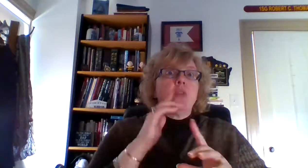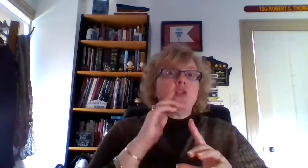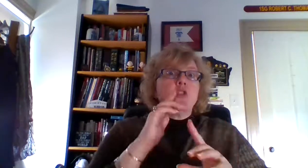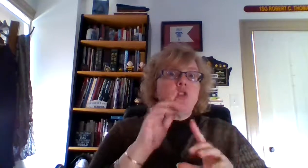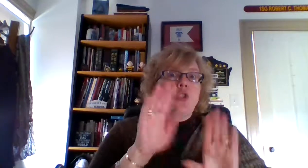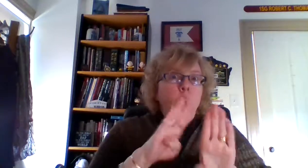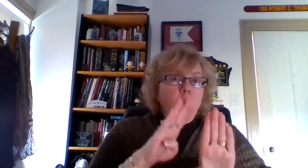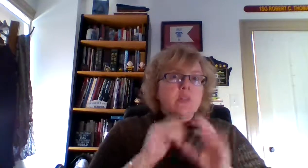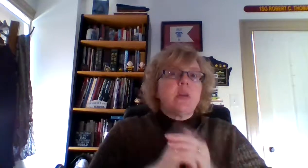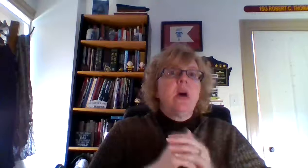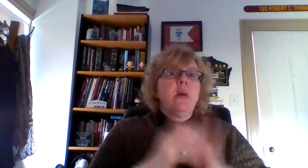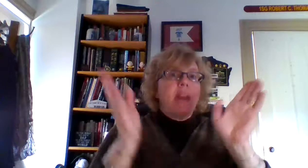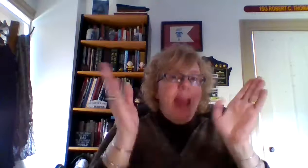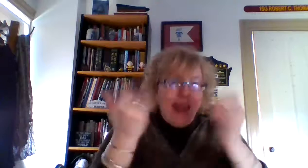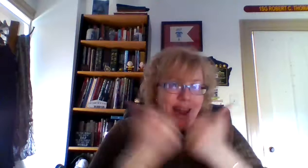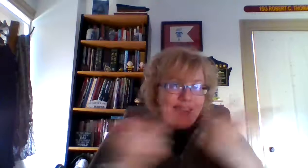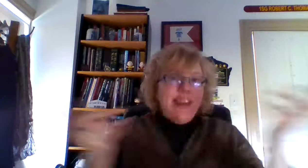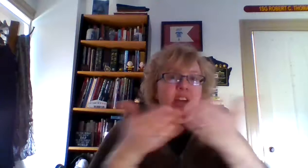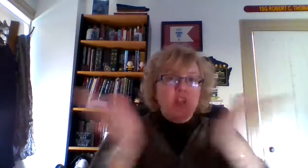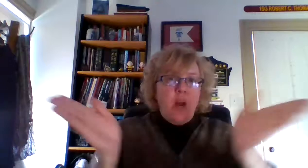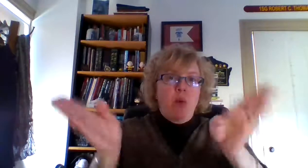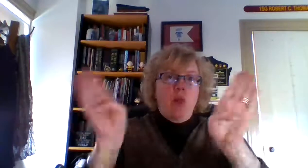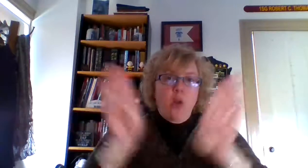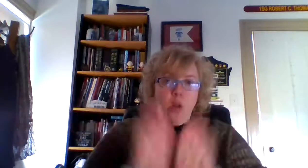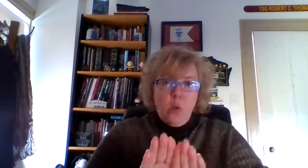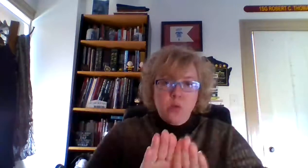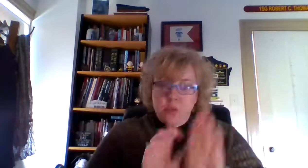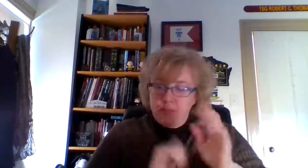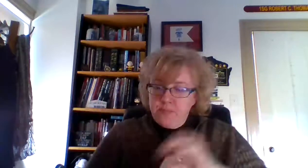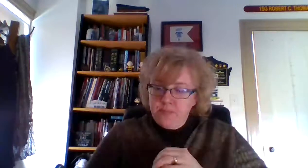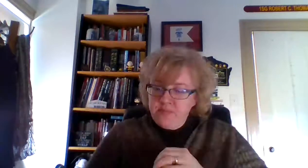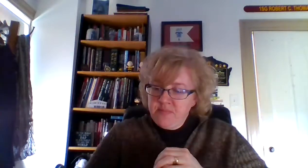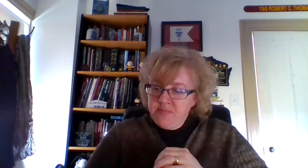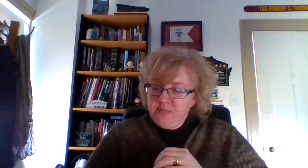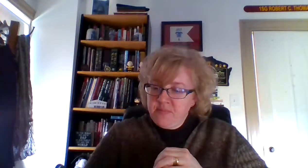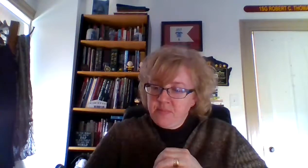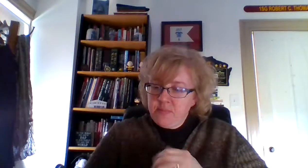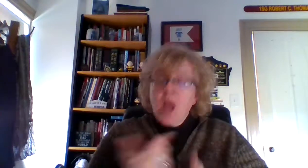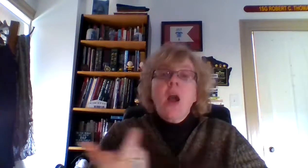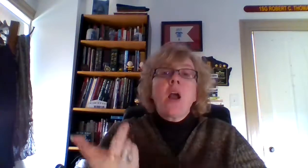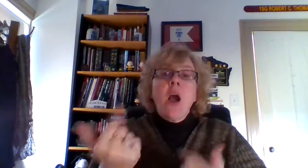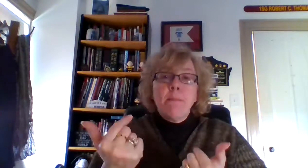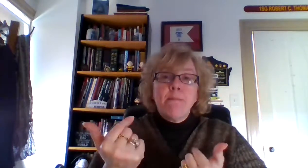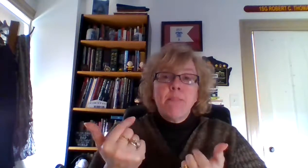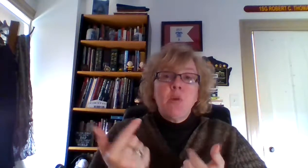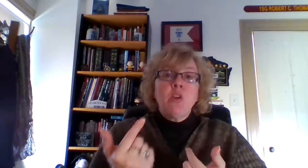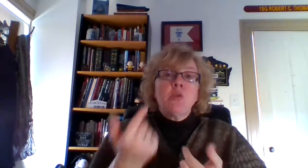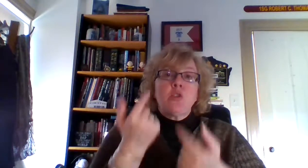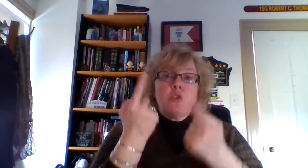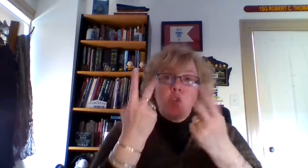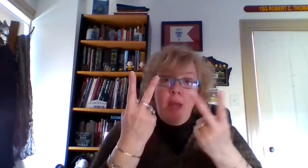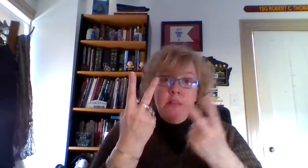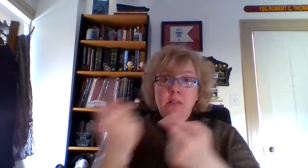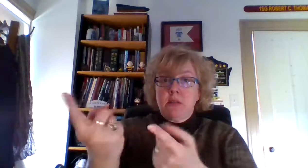doors, but anything in general, closed. come. You can use two hands,